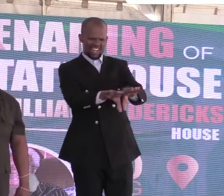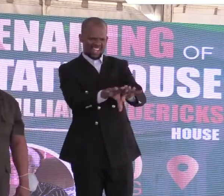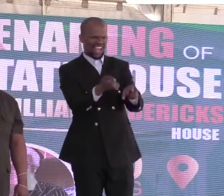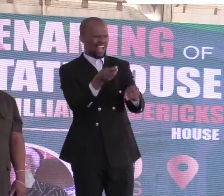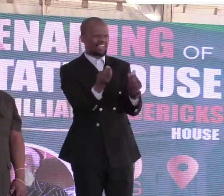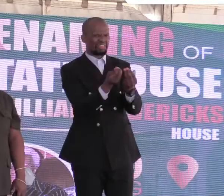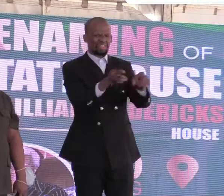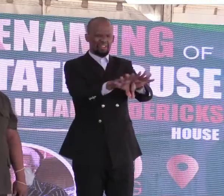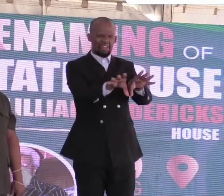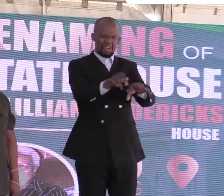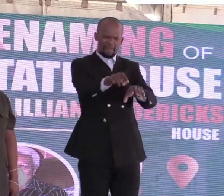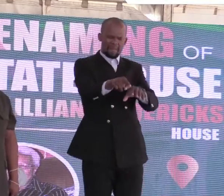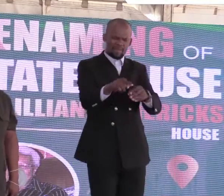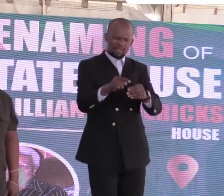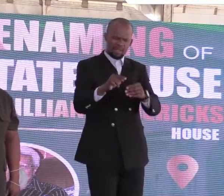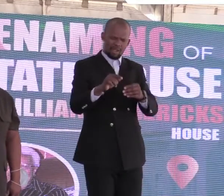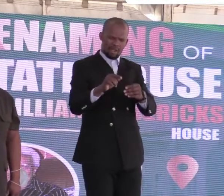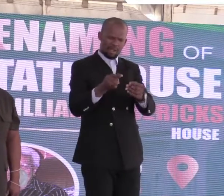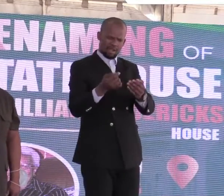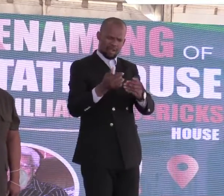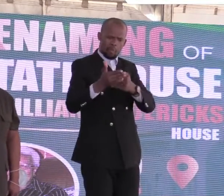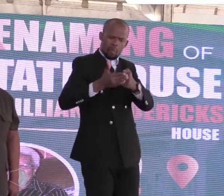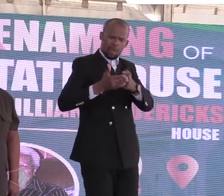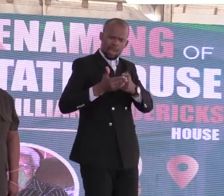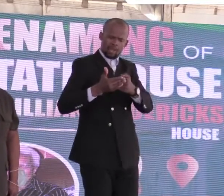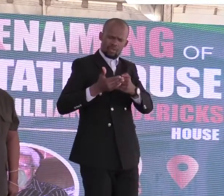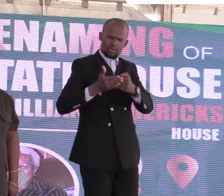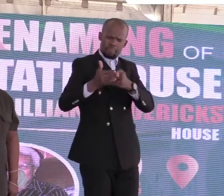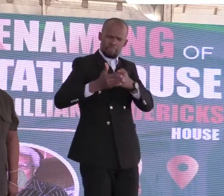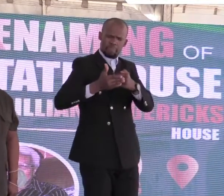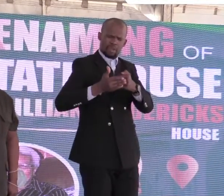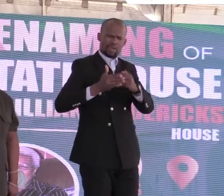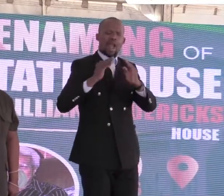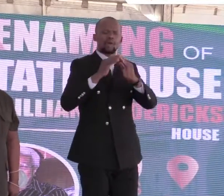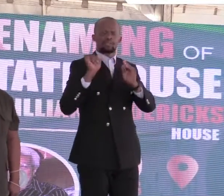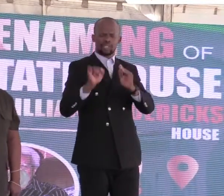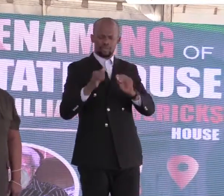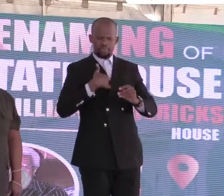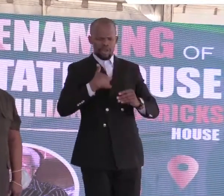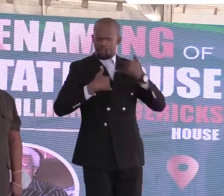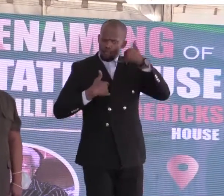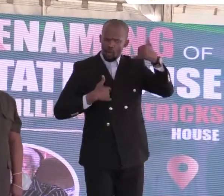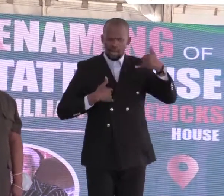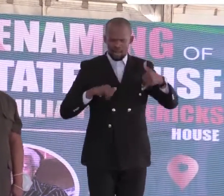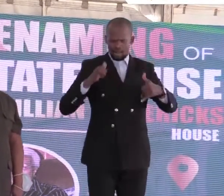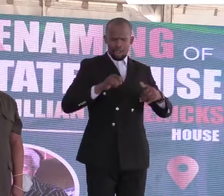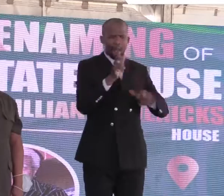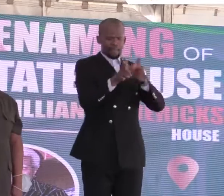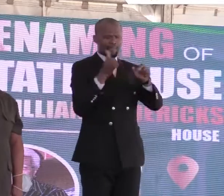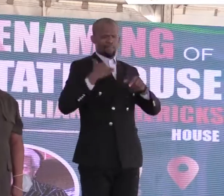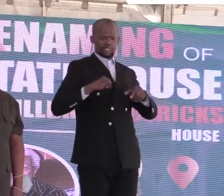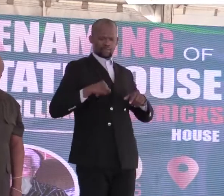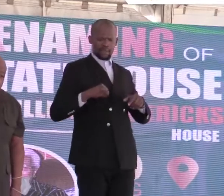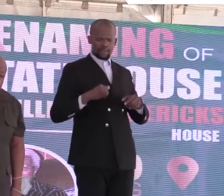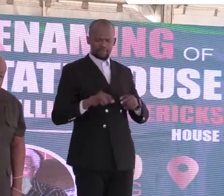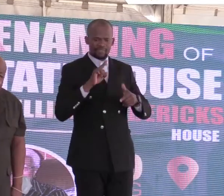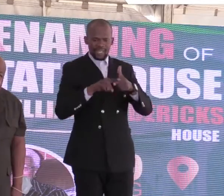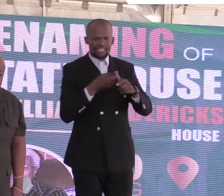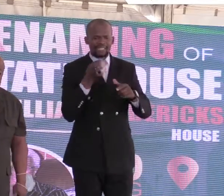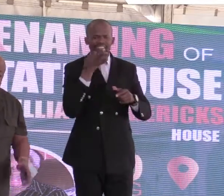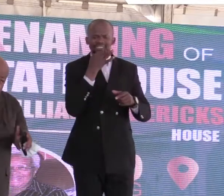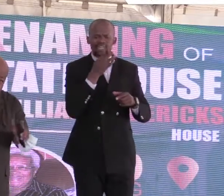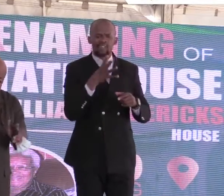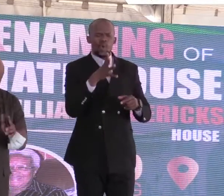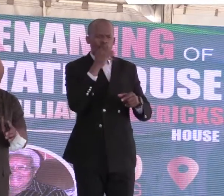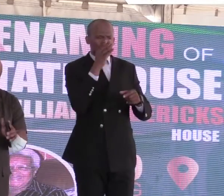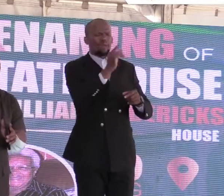house. So ndiyafowuna ndifowunele officials kamasipalati. And she then said, don't talk to